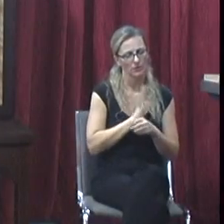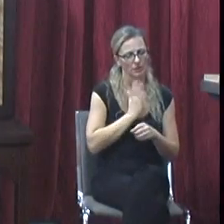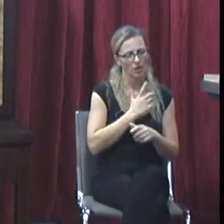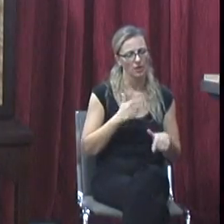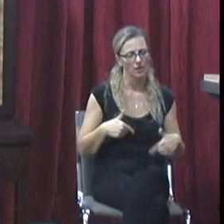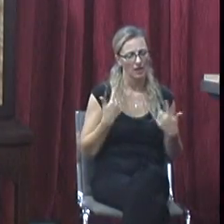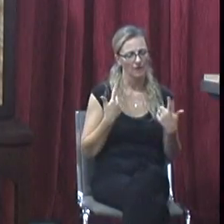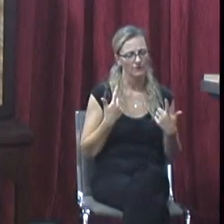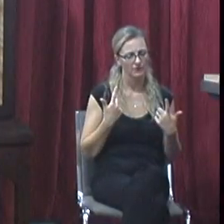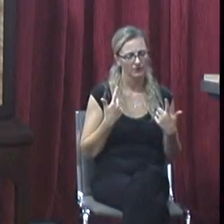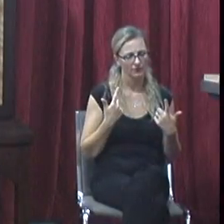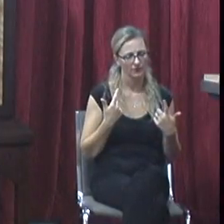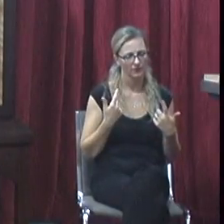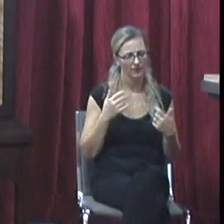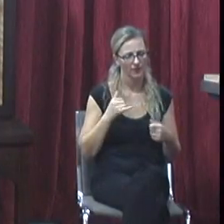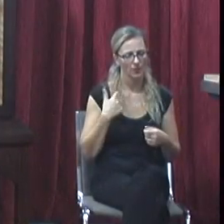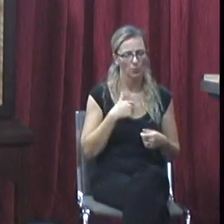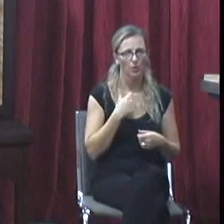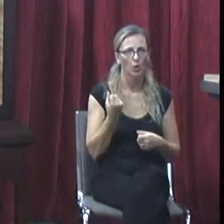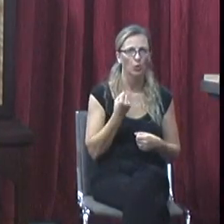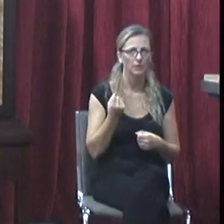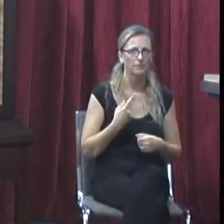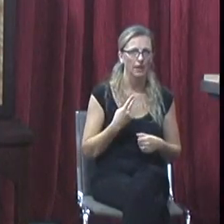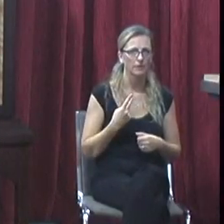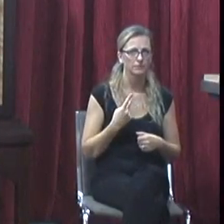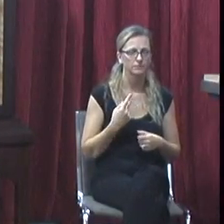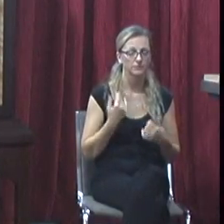So let's be quiet for a moment. Let the Holy Spirit speak.